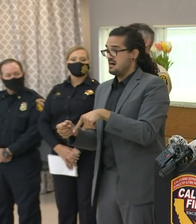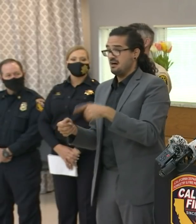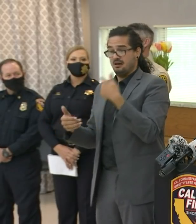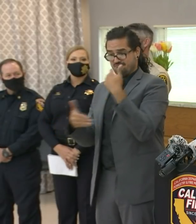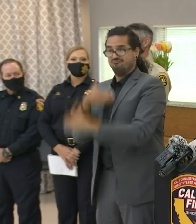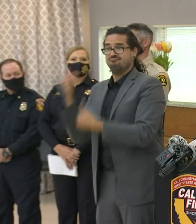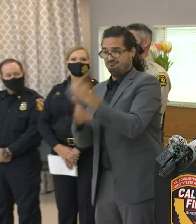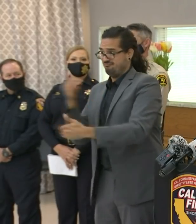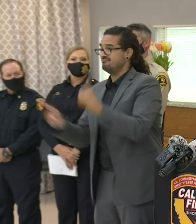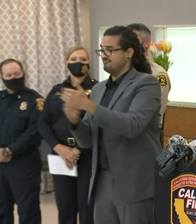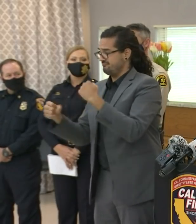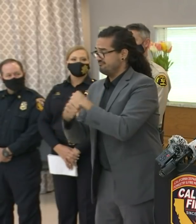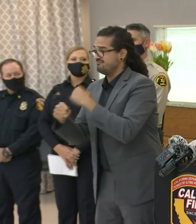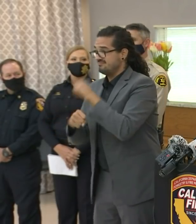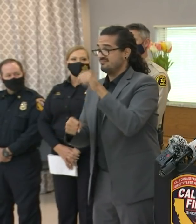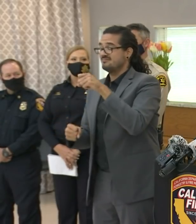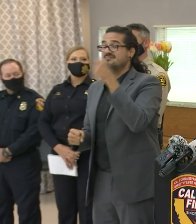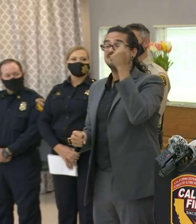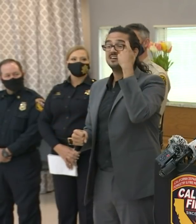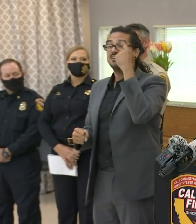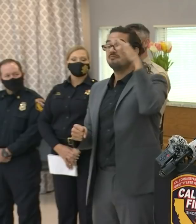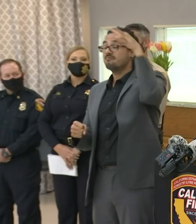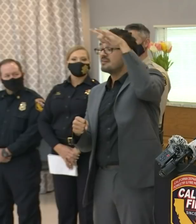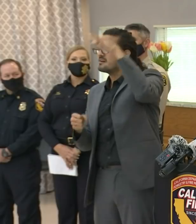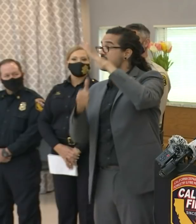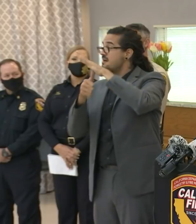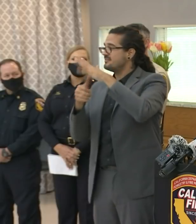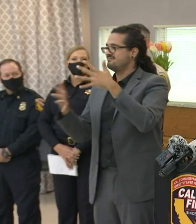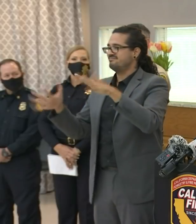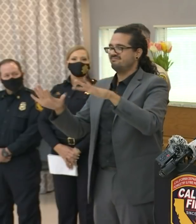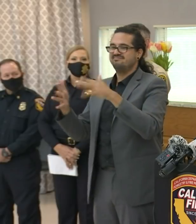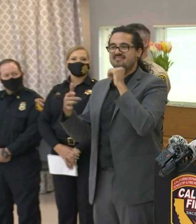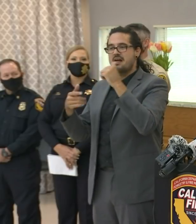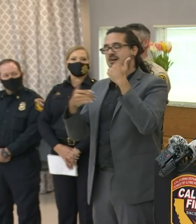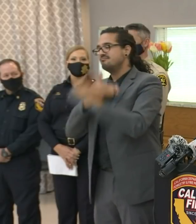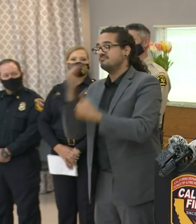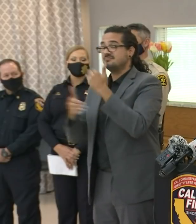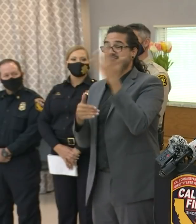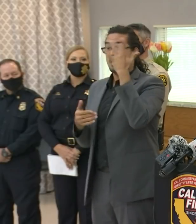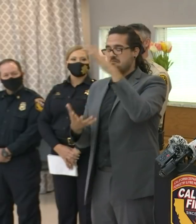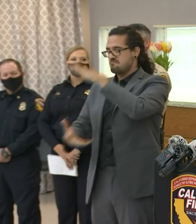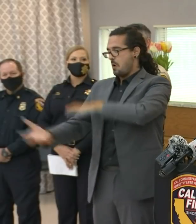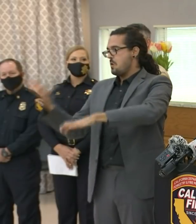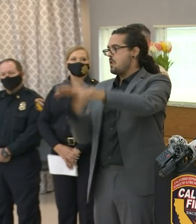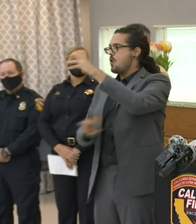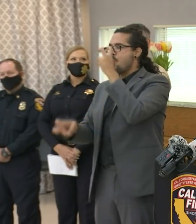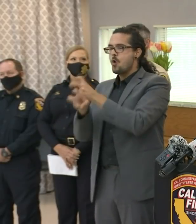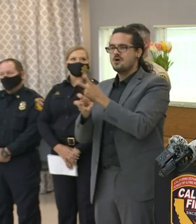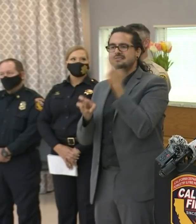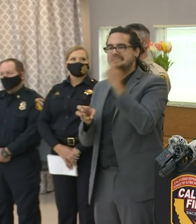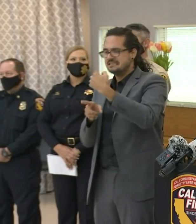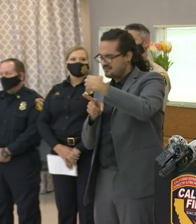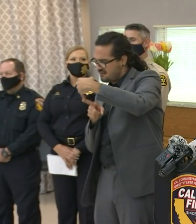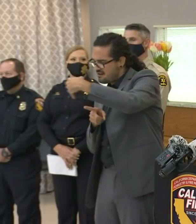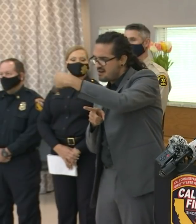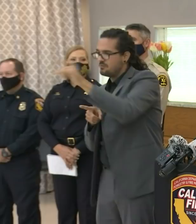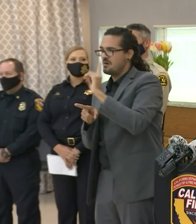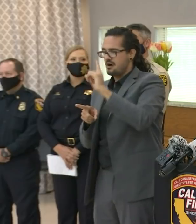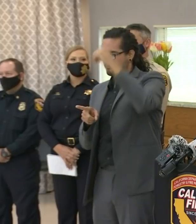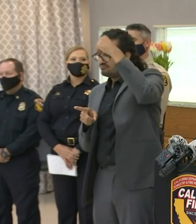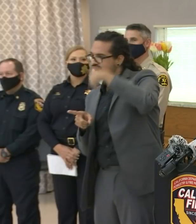the smoky conditions. And again, like I've stated before, the smoke does not allow us to fly safely or to make